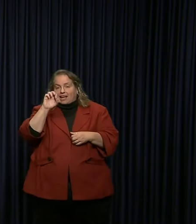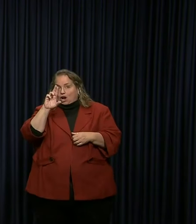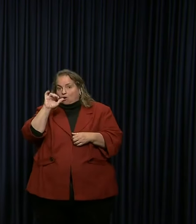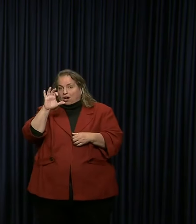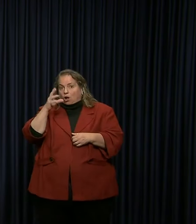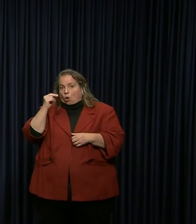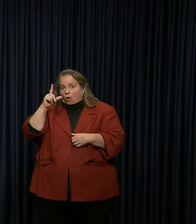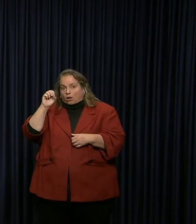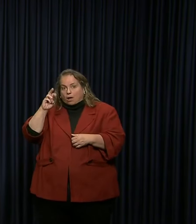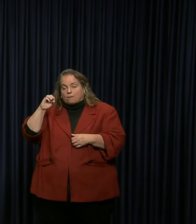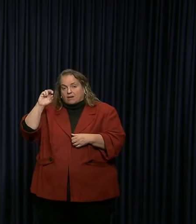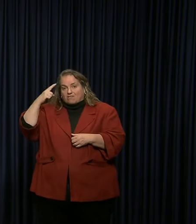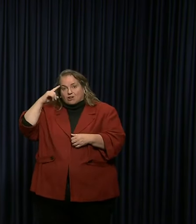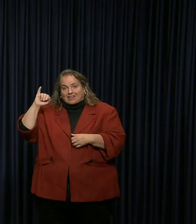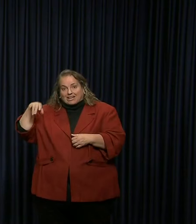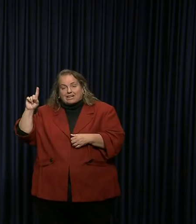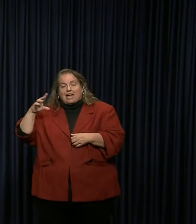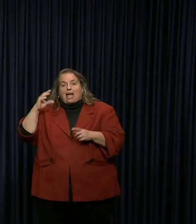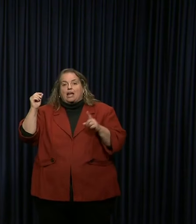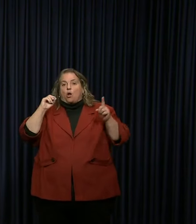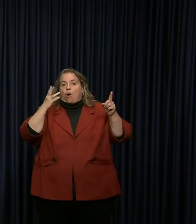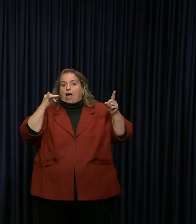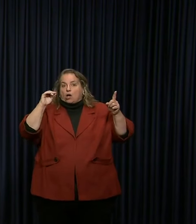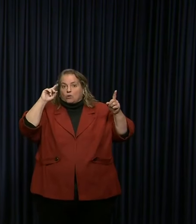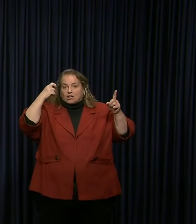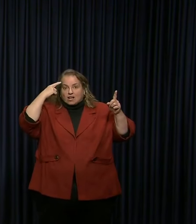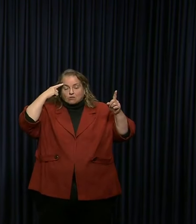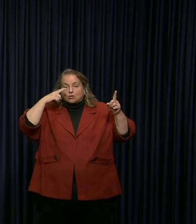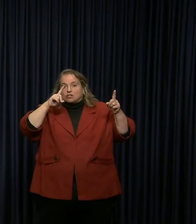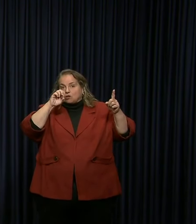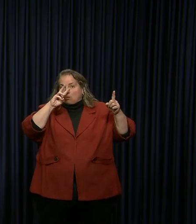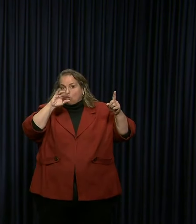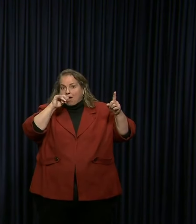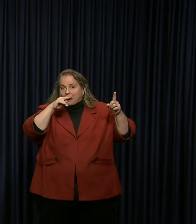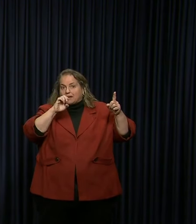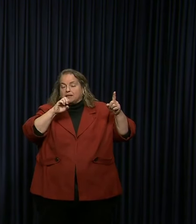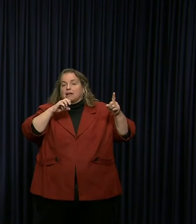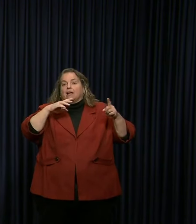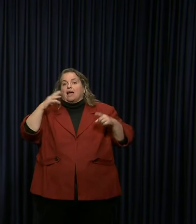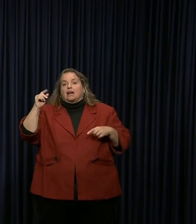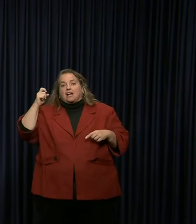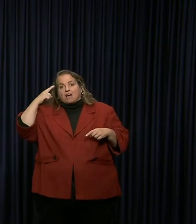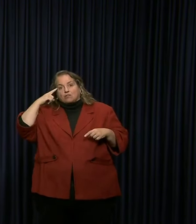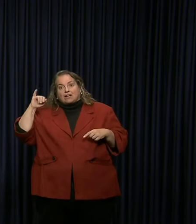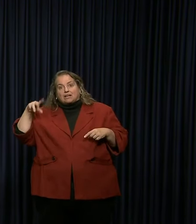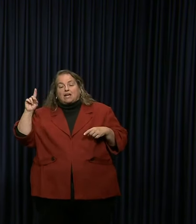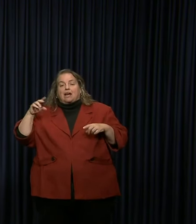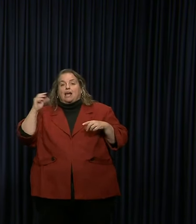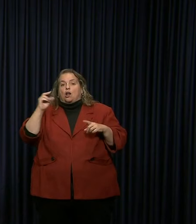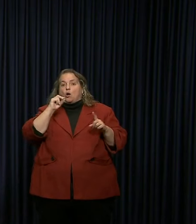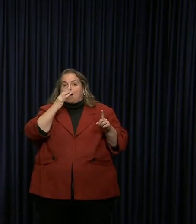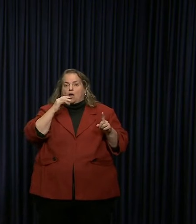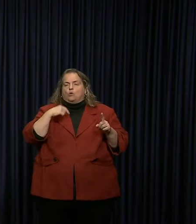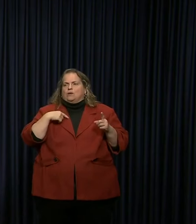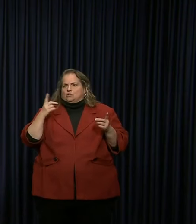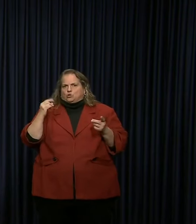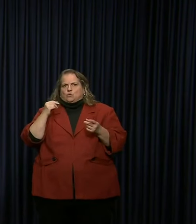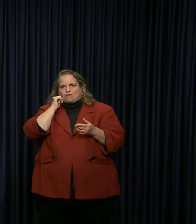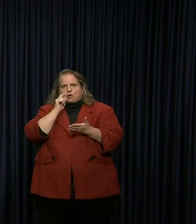Mike DeWine of Ohio, especially with Governor DeWine, but also with Governor Holcomb. We talked about restrictions as